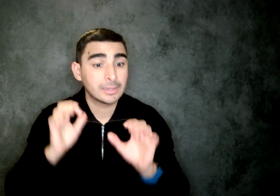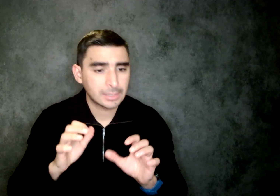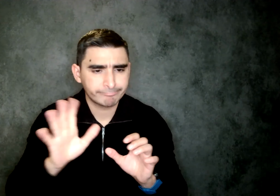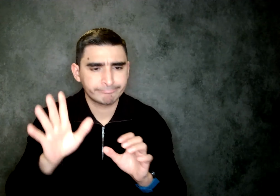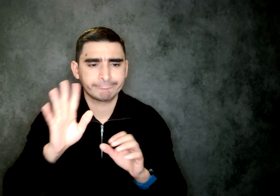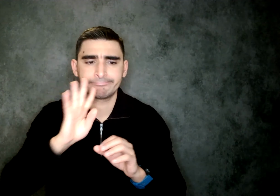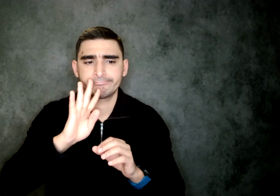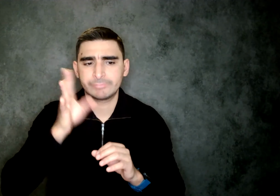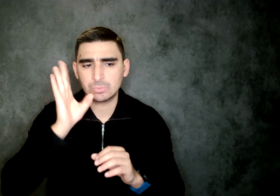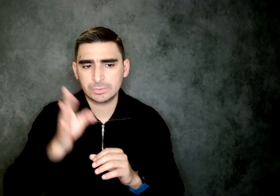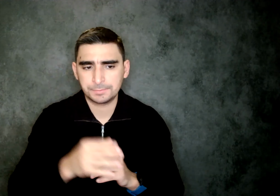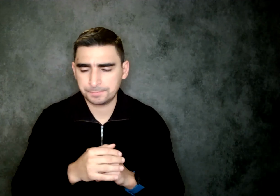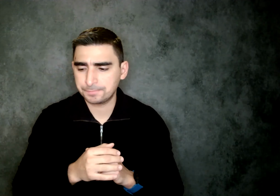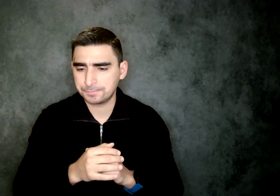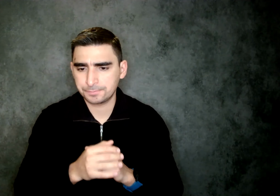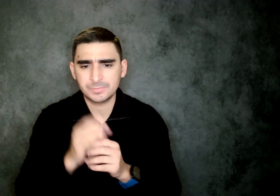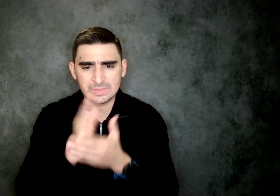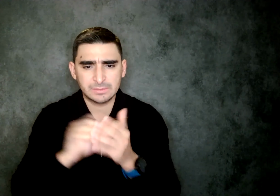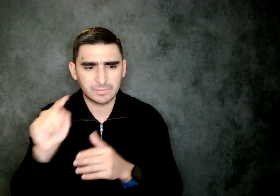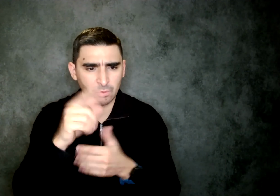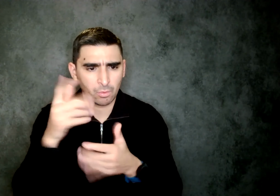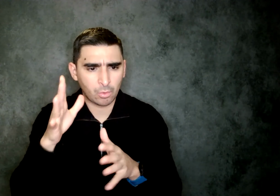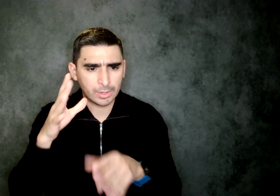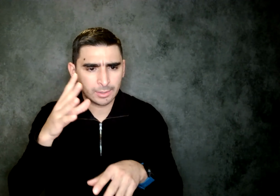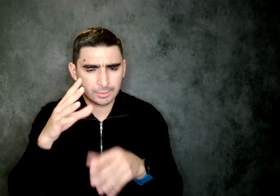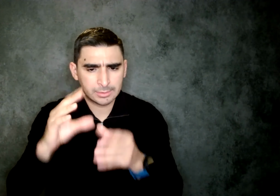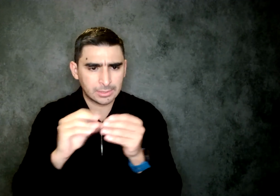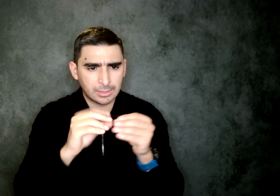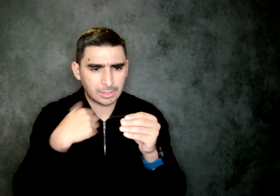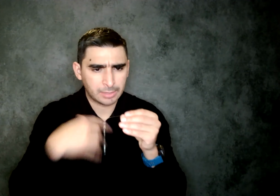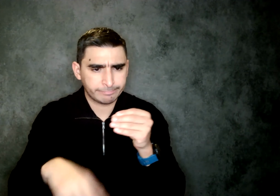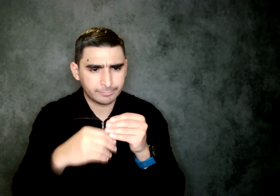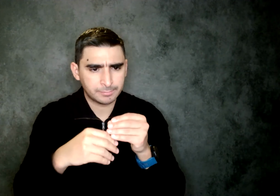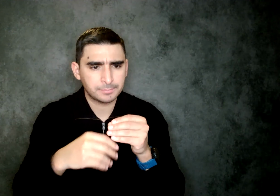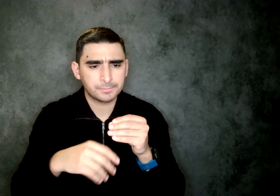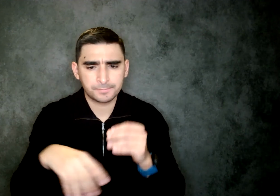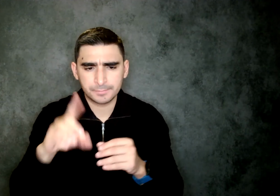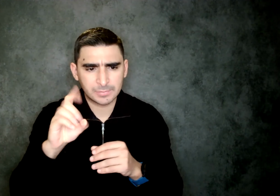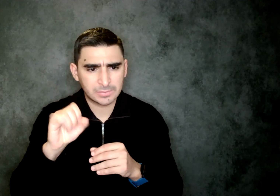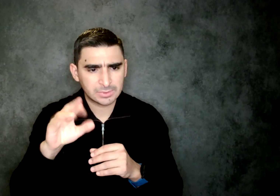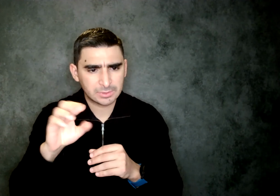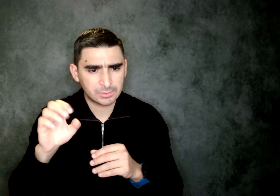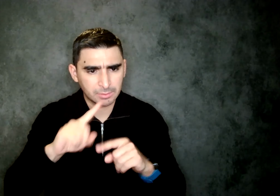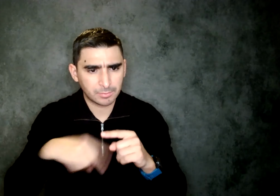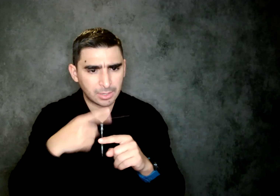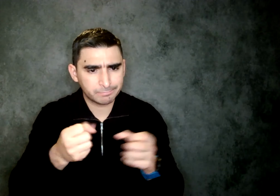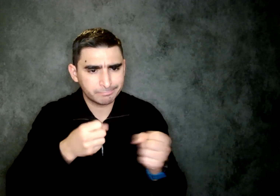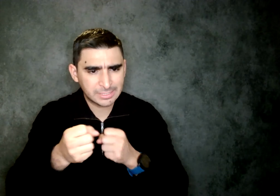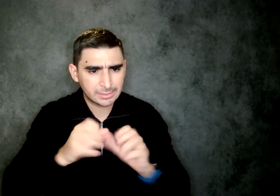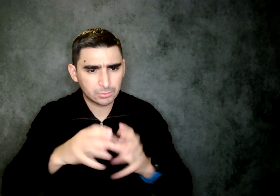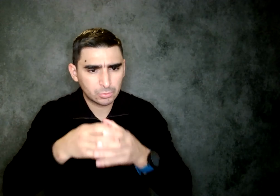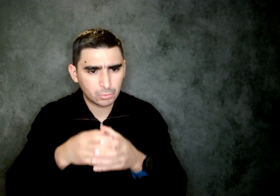tag on to, I think, what several others have said, but Desiree, regarding the workforce. I